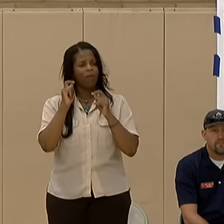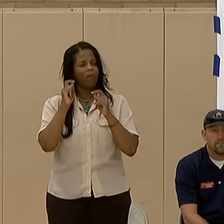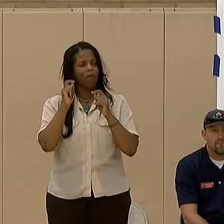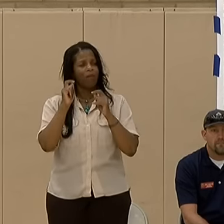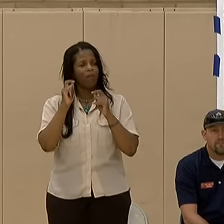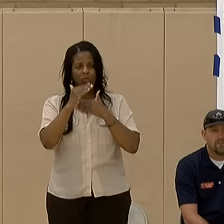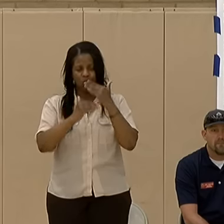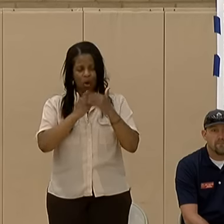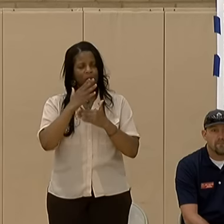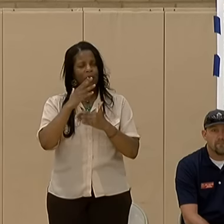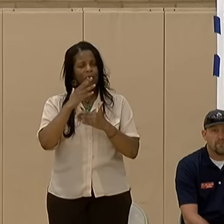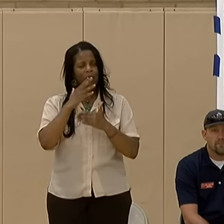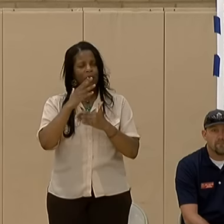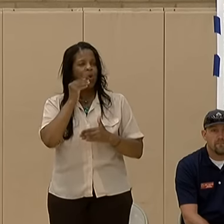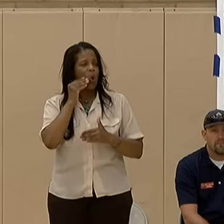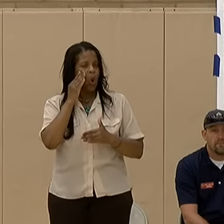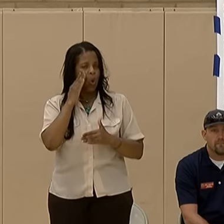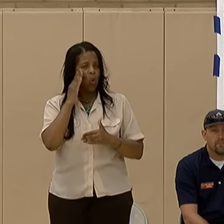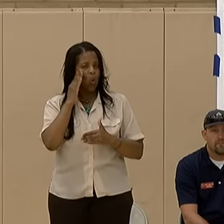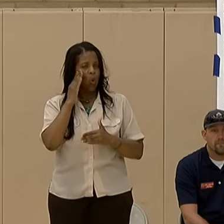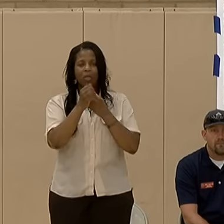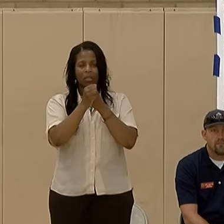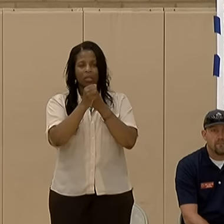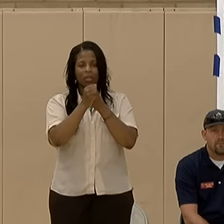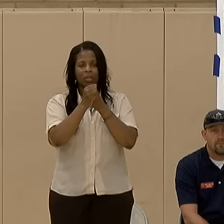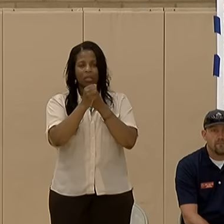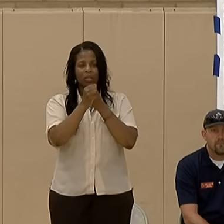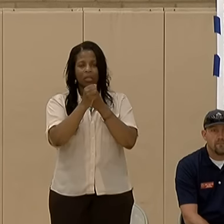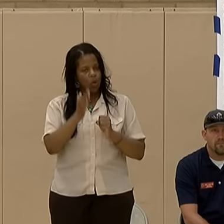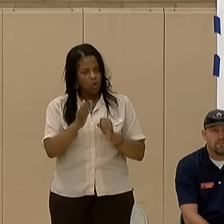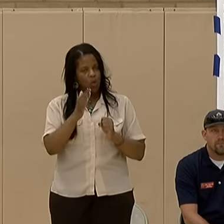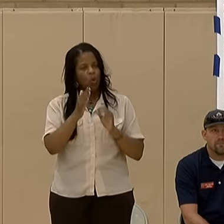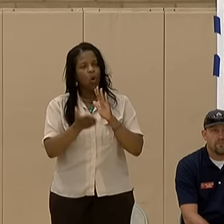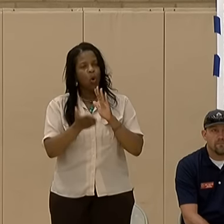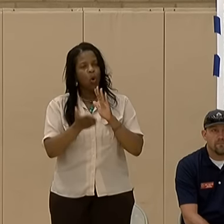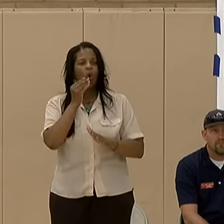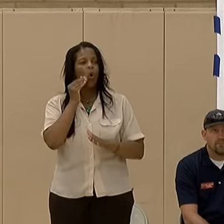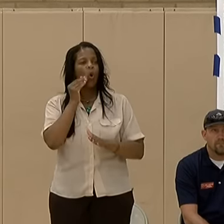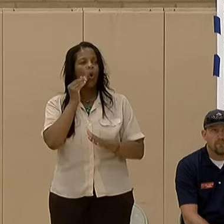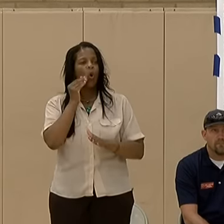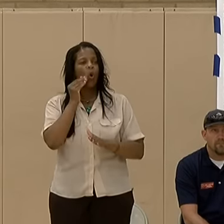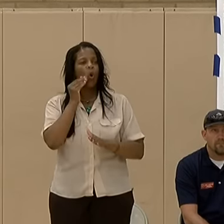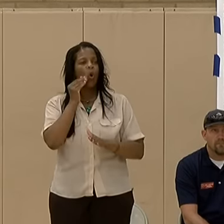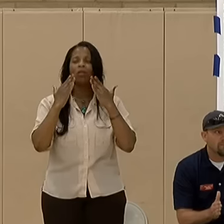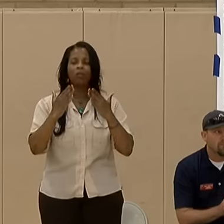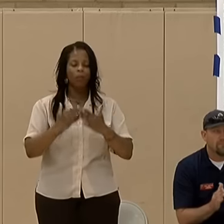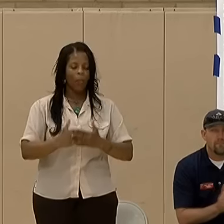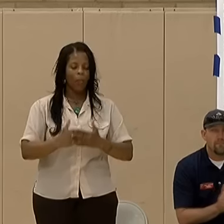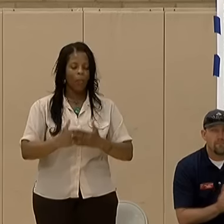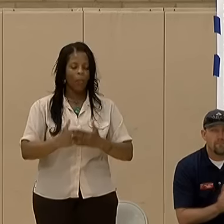process, it will be a safe process, and you will be back in your house. Thank you very much.